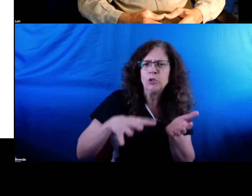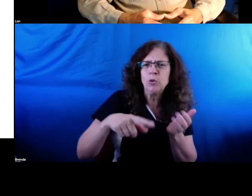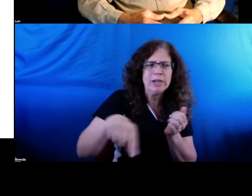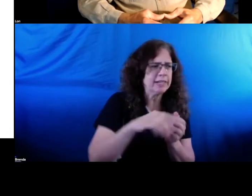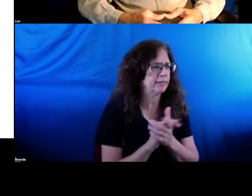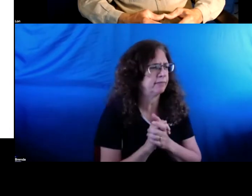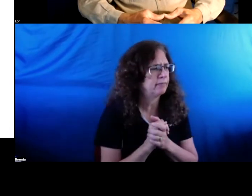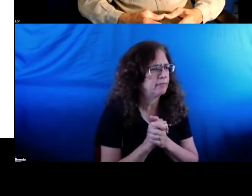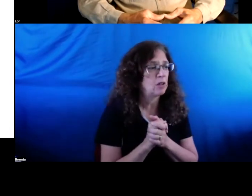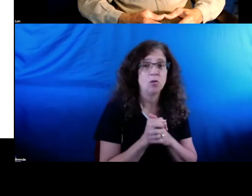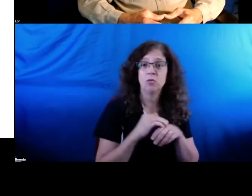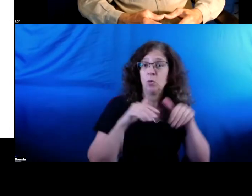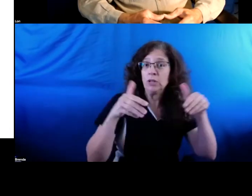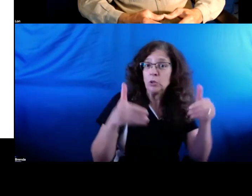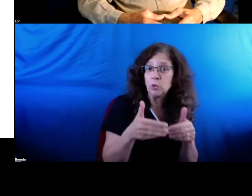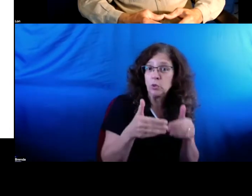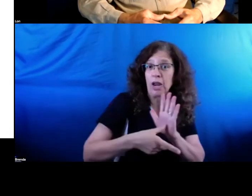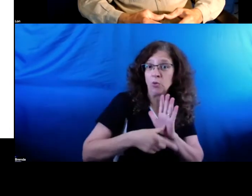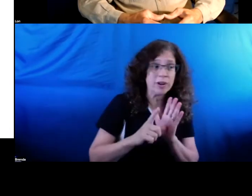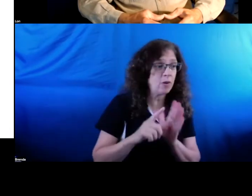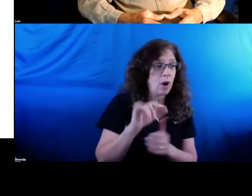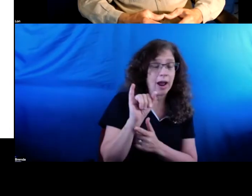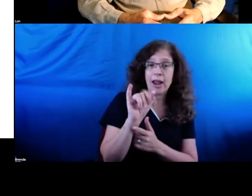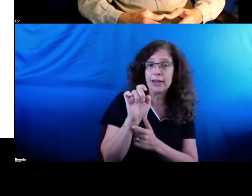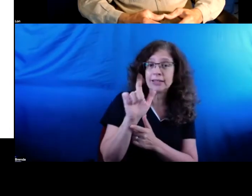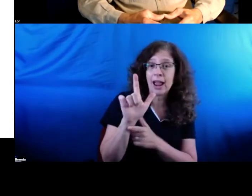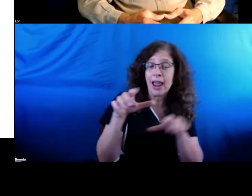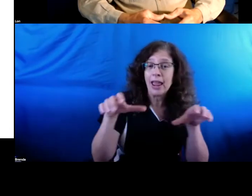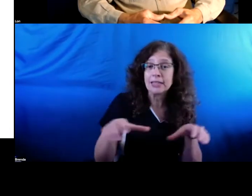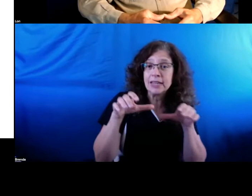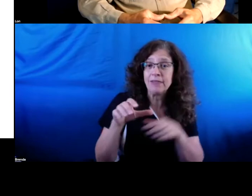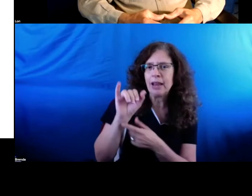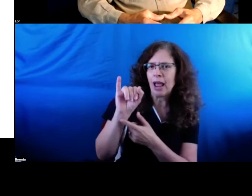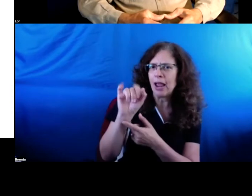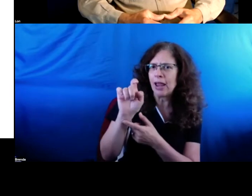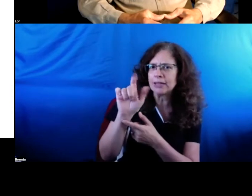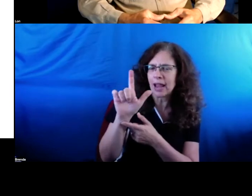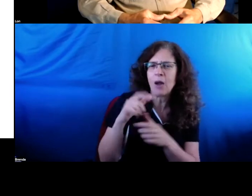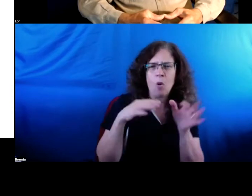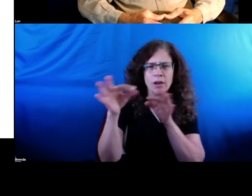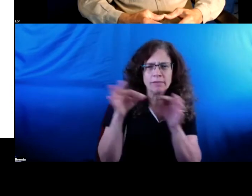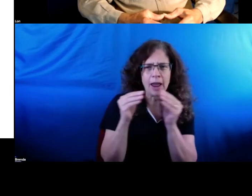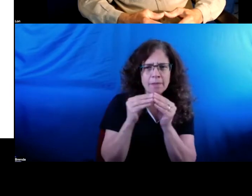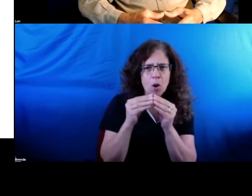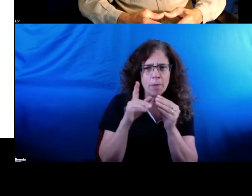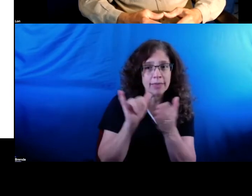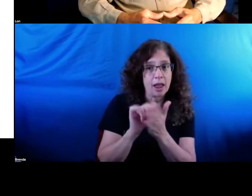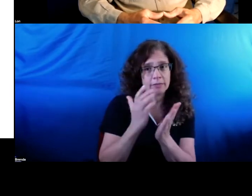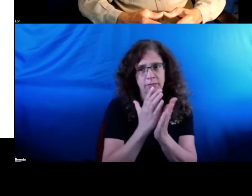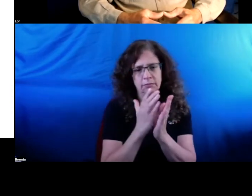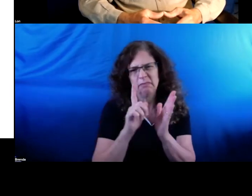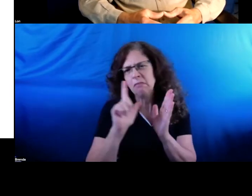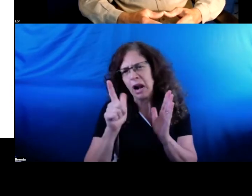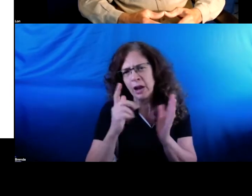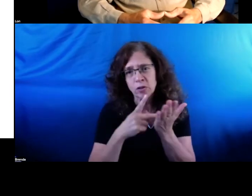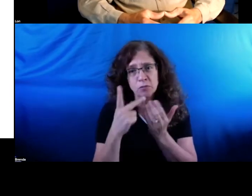How do we frame this with the students? Do we introduce reviews? IXL, and I'll